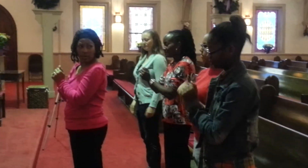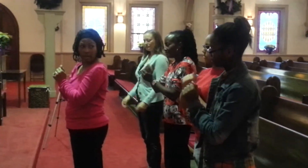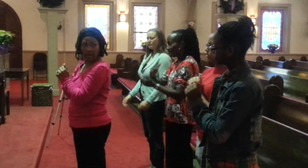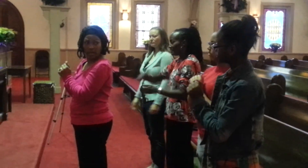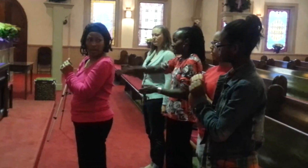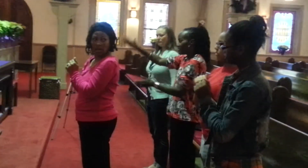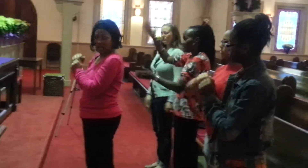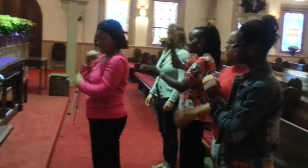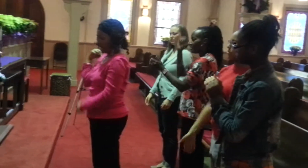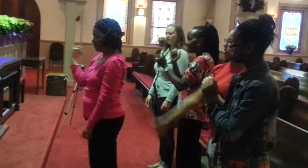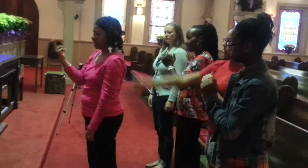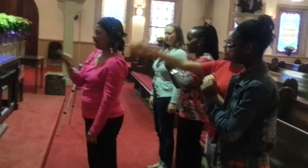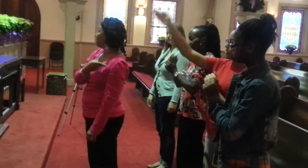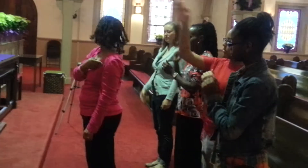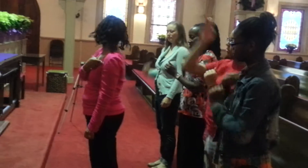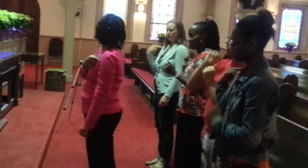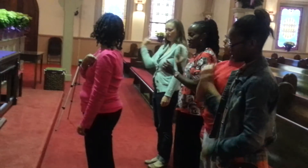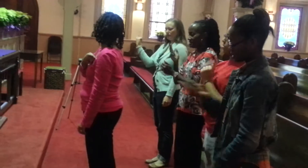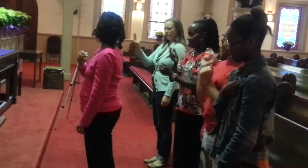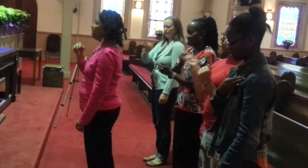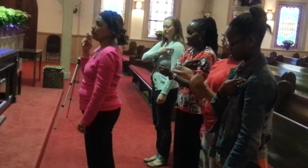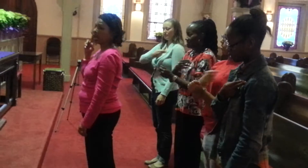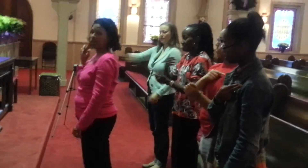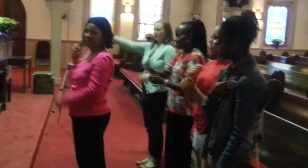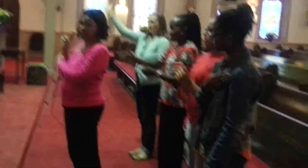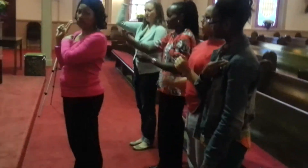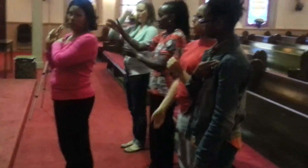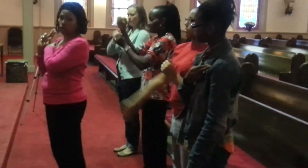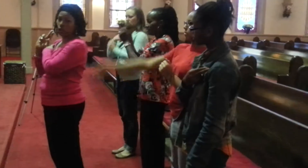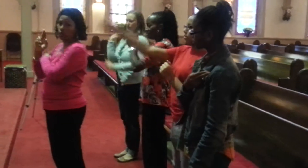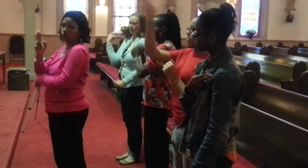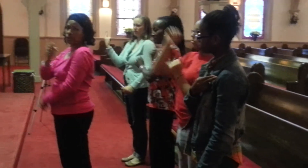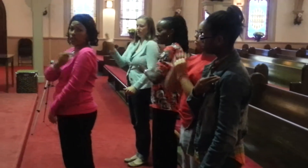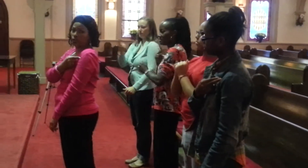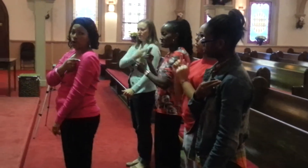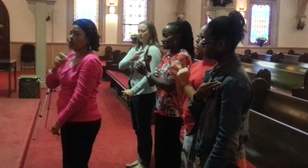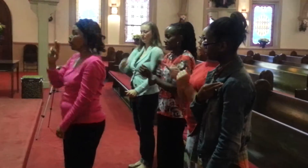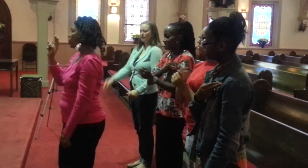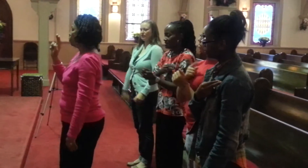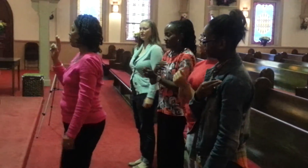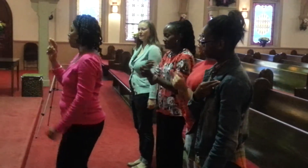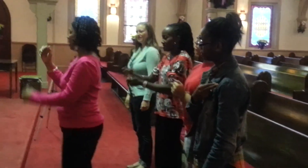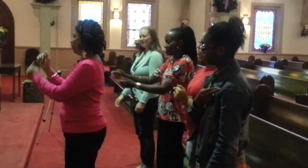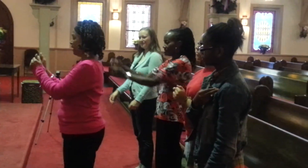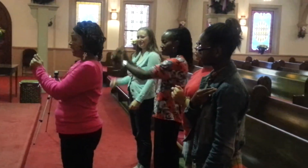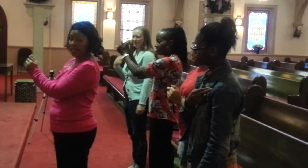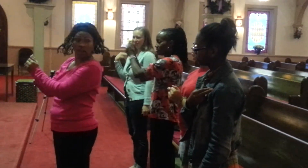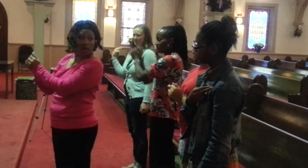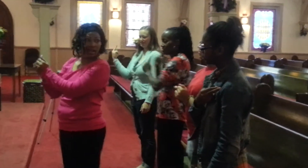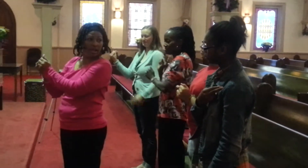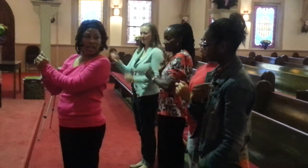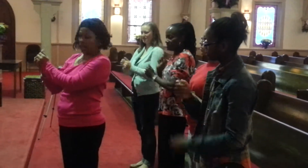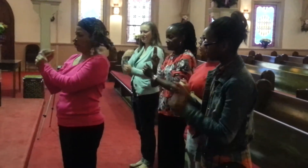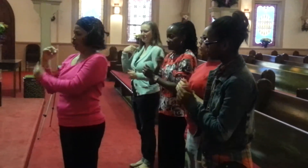Okay? And then up. And you're not going to get from this shoulder to this shoulder. You're probably going to be here and you're going to